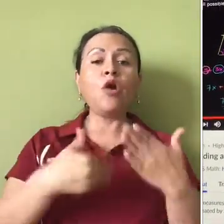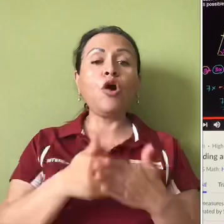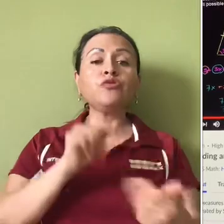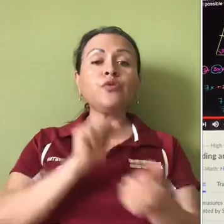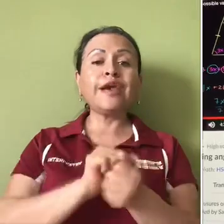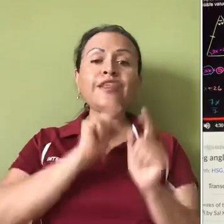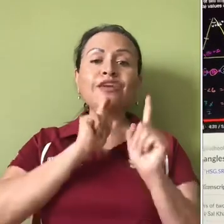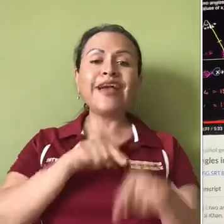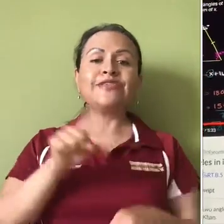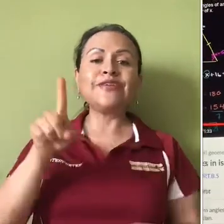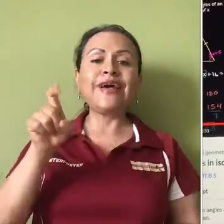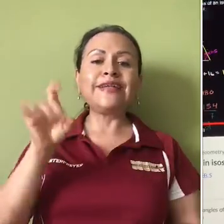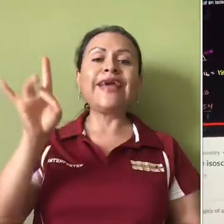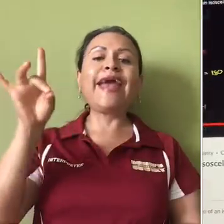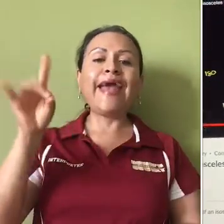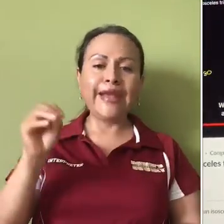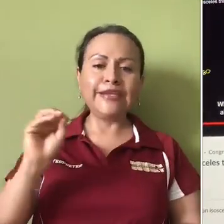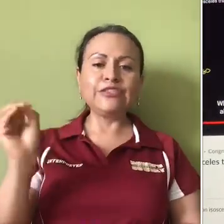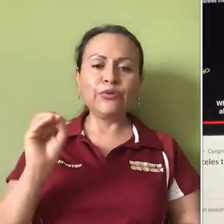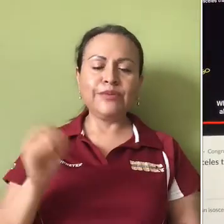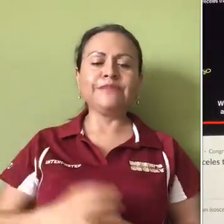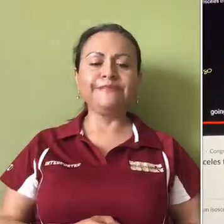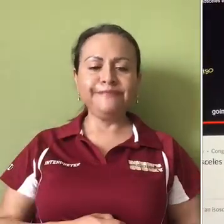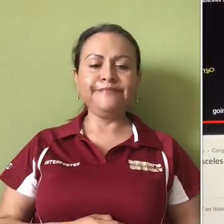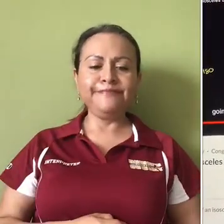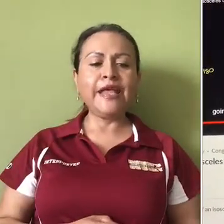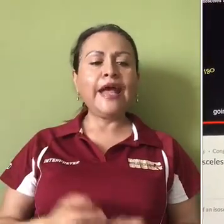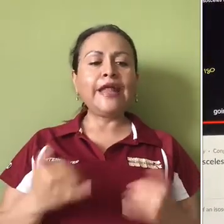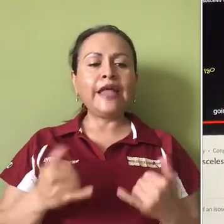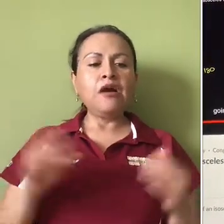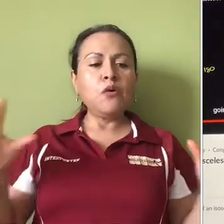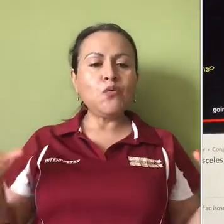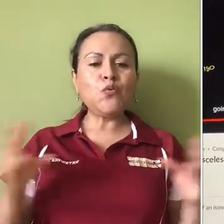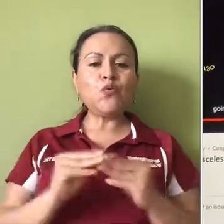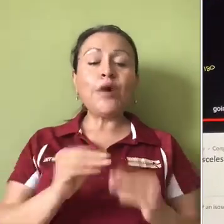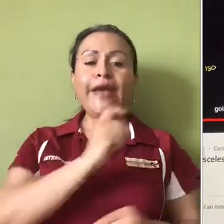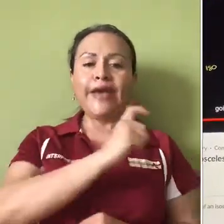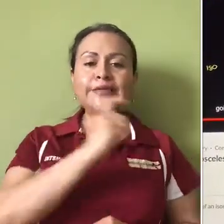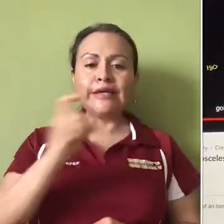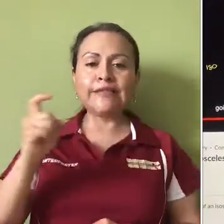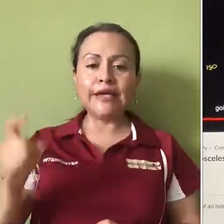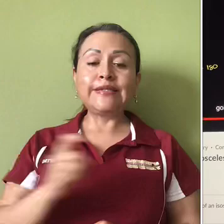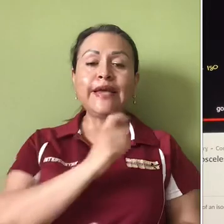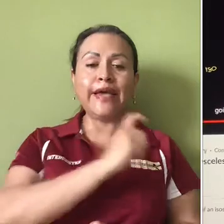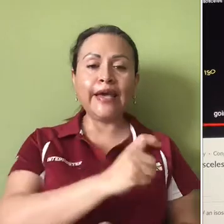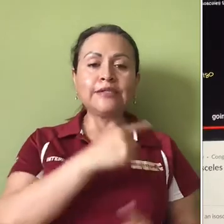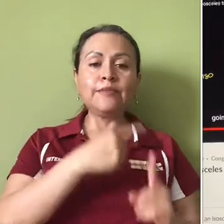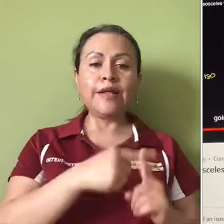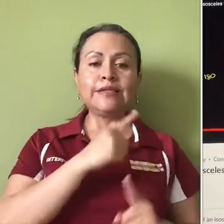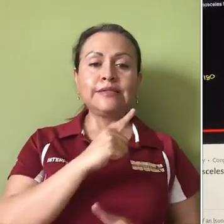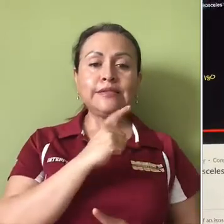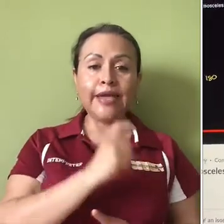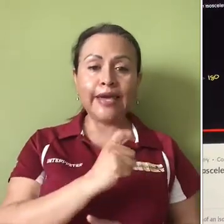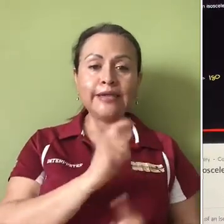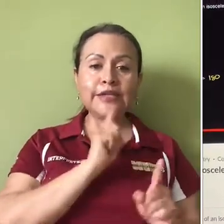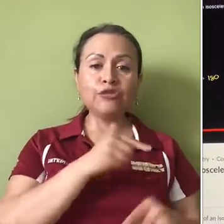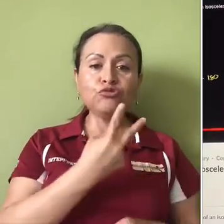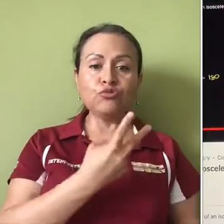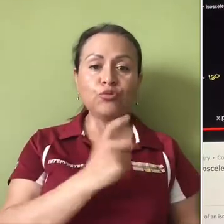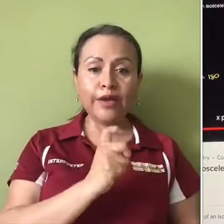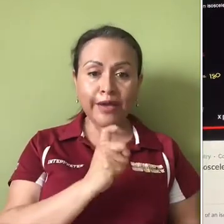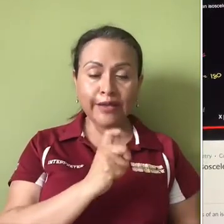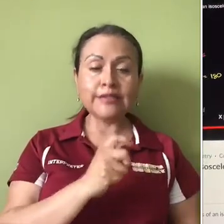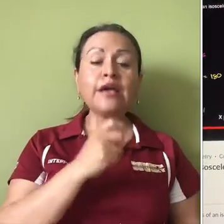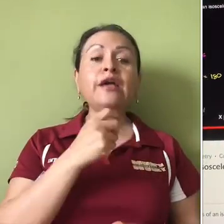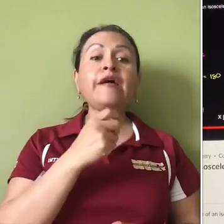get 180 degrees. Now let's add up all the x terms. X plus x is 2x plus 3x